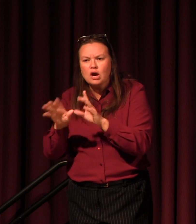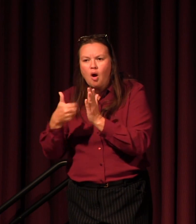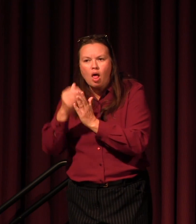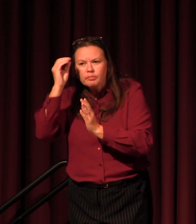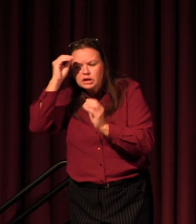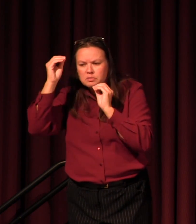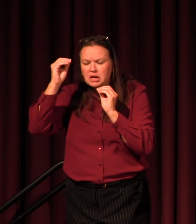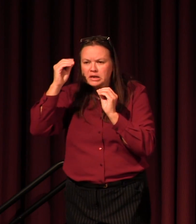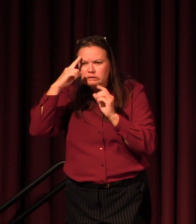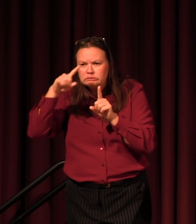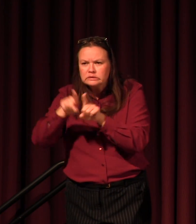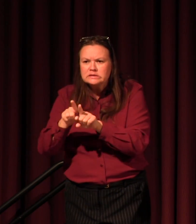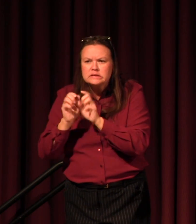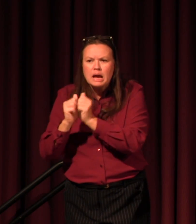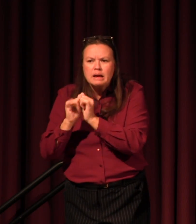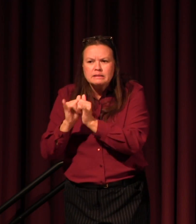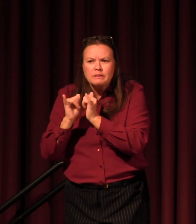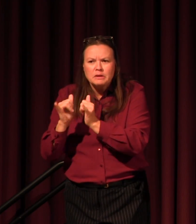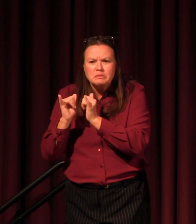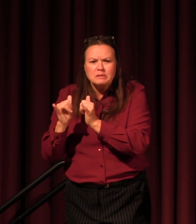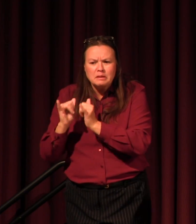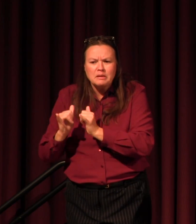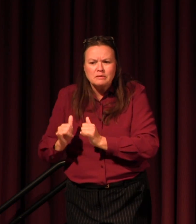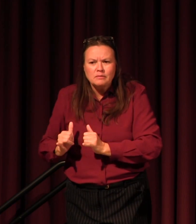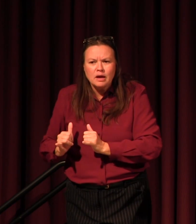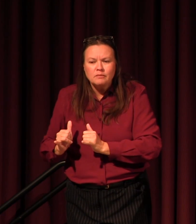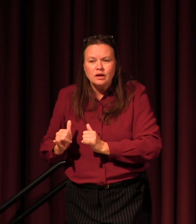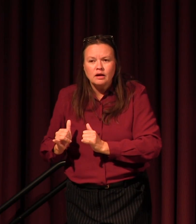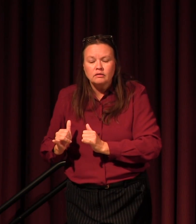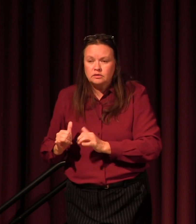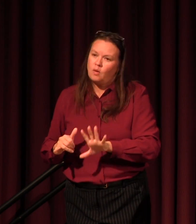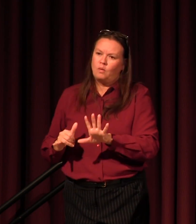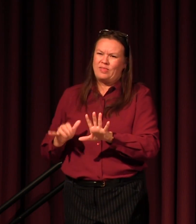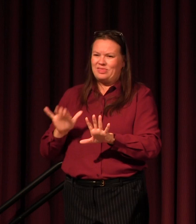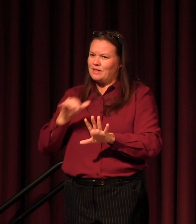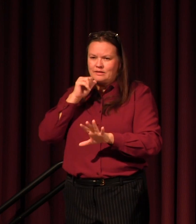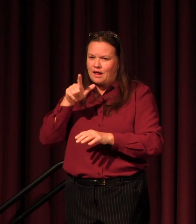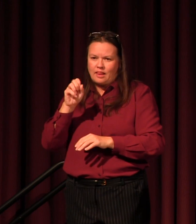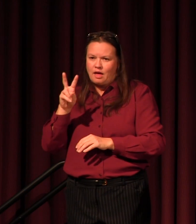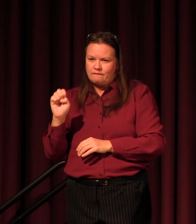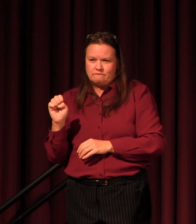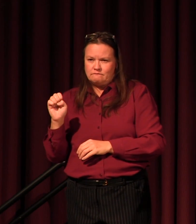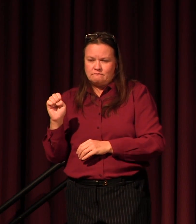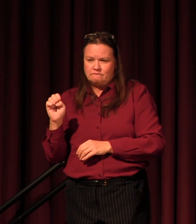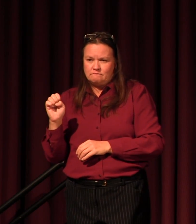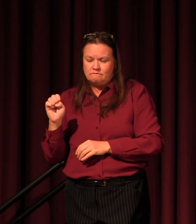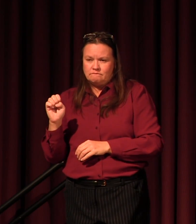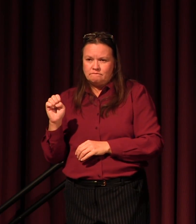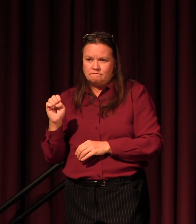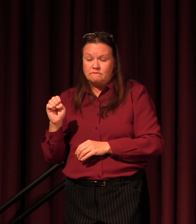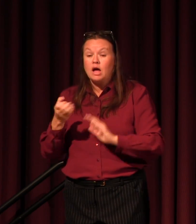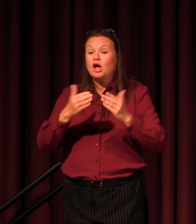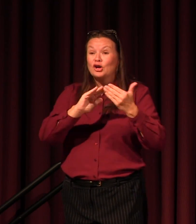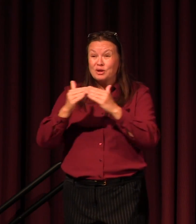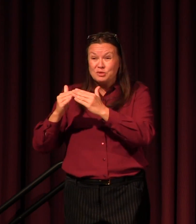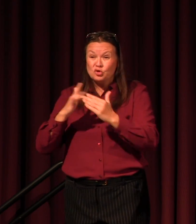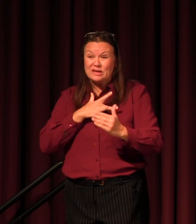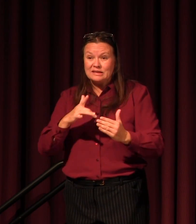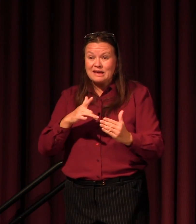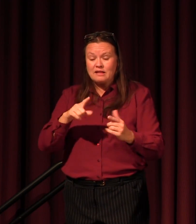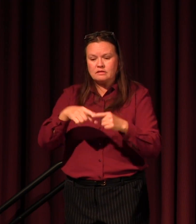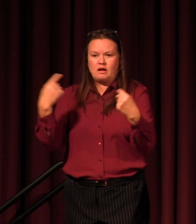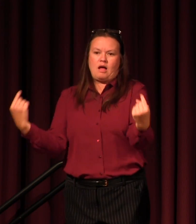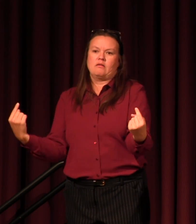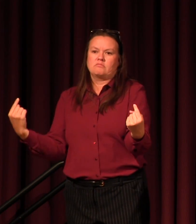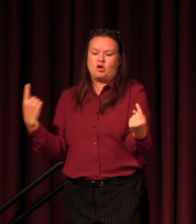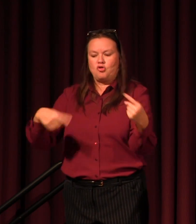We need a renewal of the vow of community. We got you. We're here together. We'll be